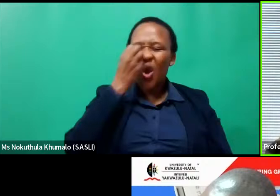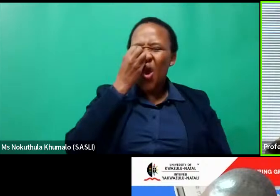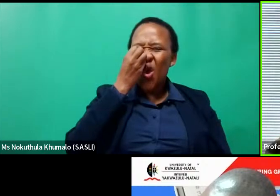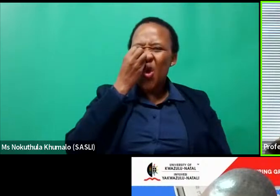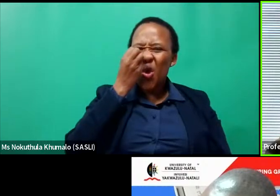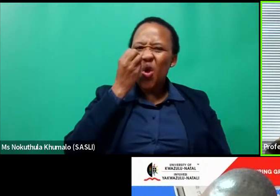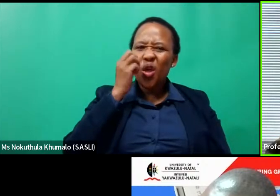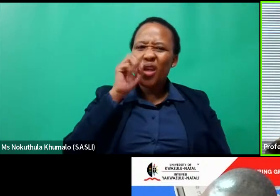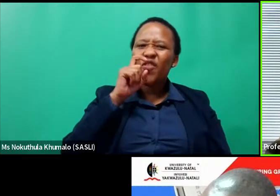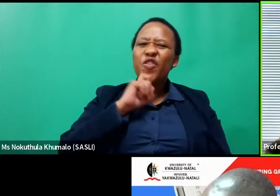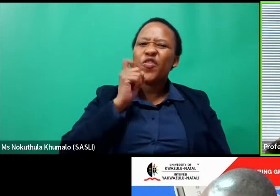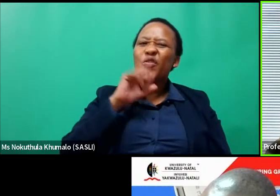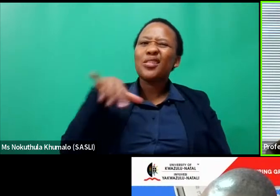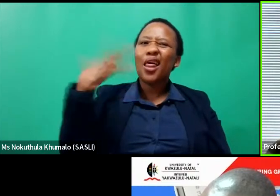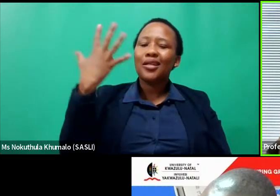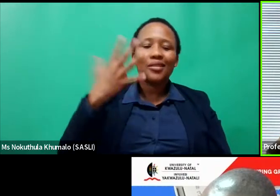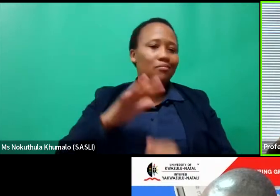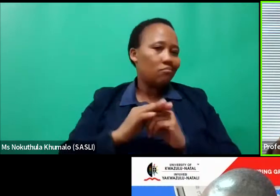The